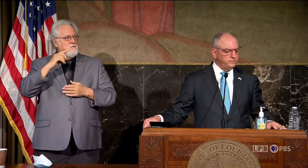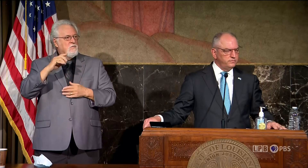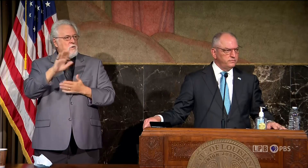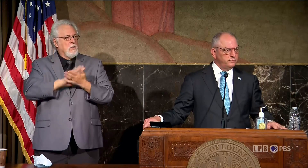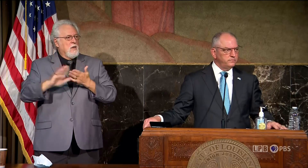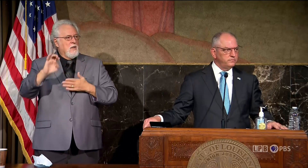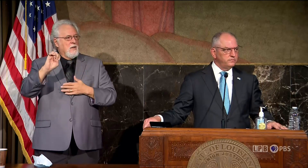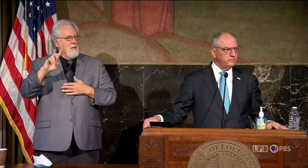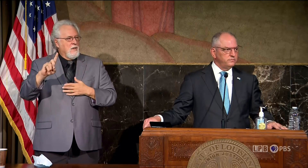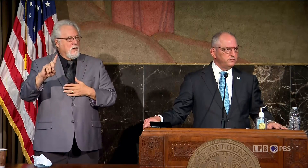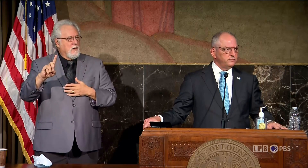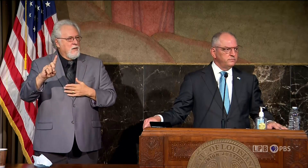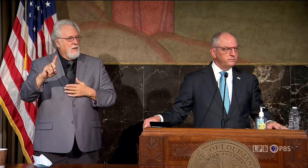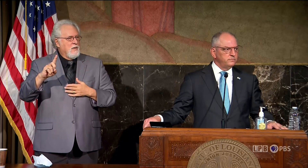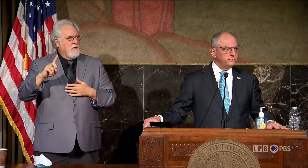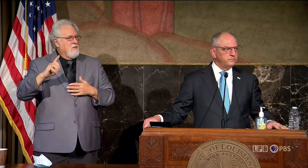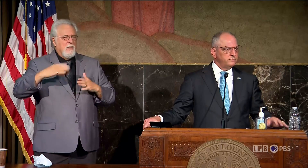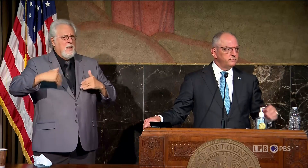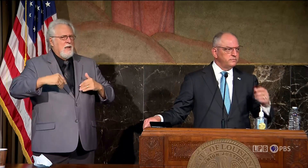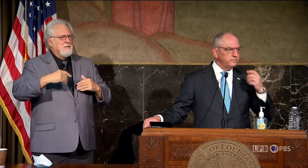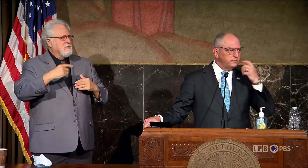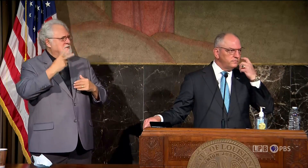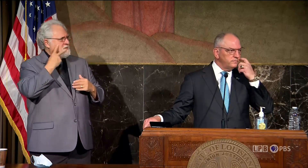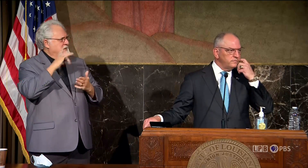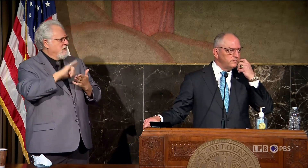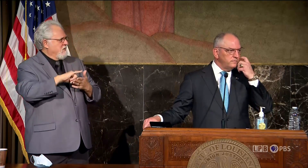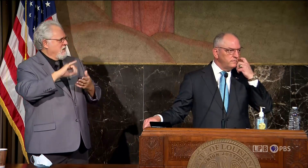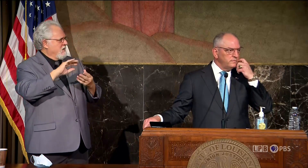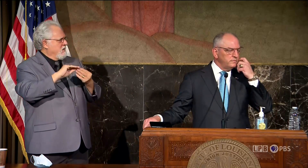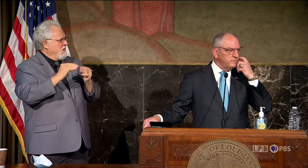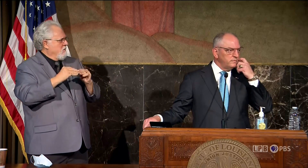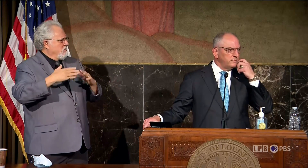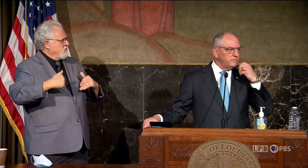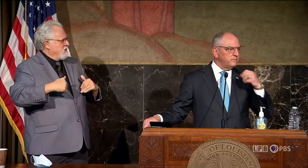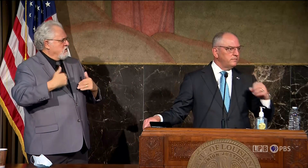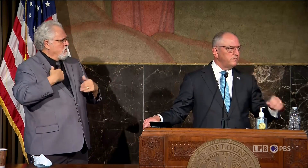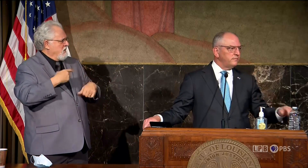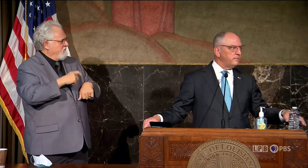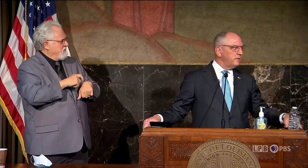And as far as I can tell, that hasn't happened yet. Do you guys have a timeline for when that